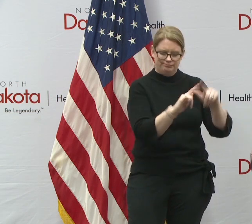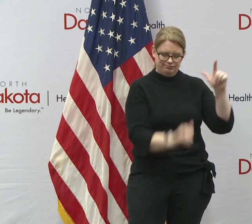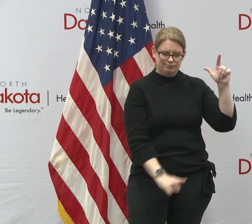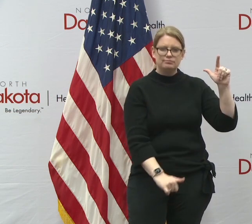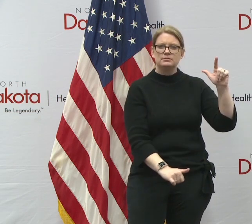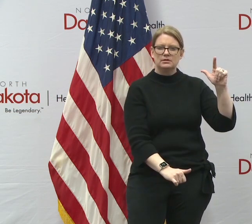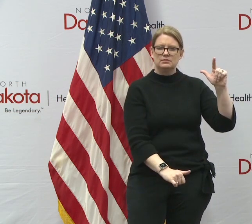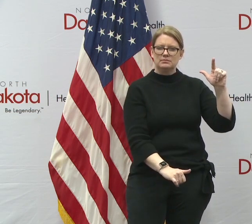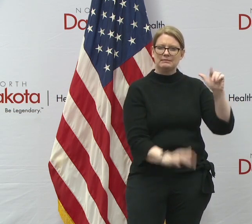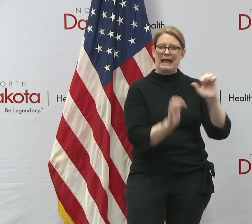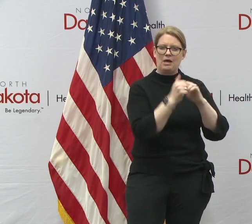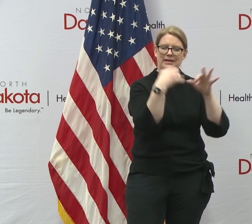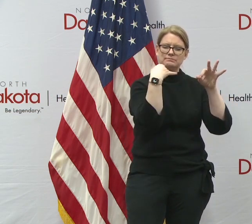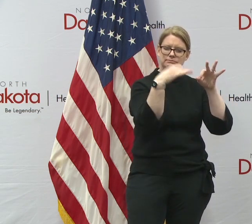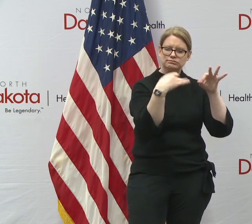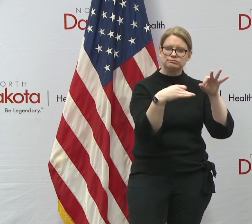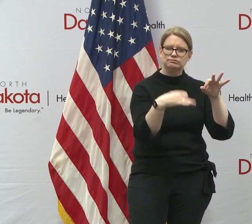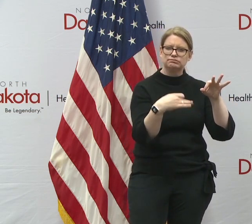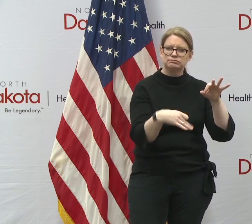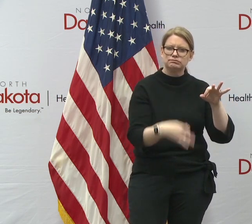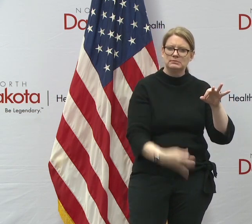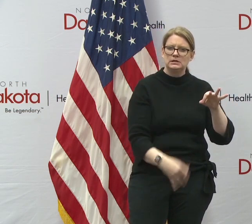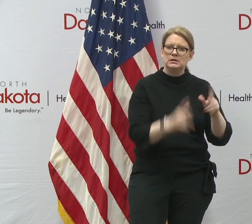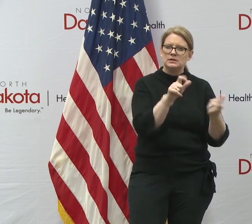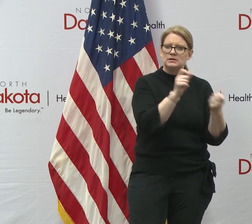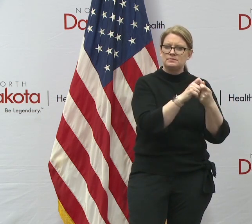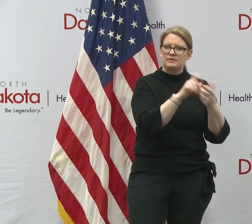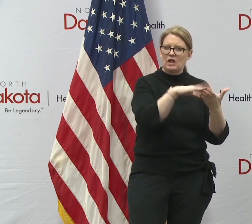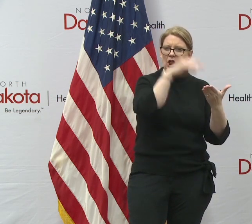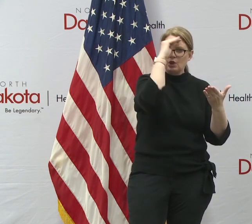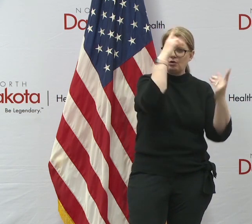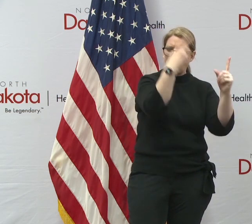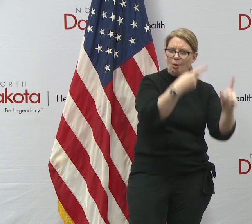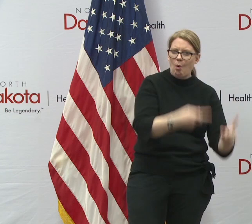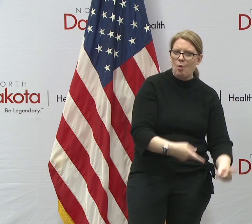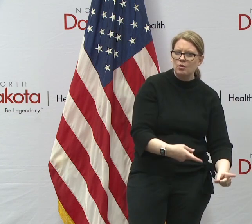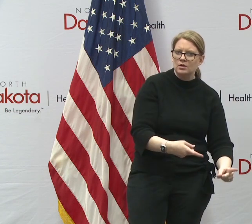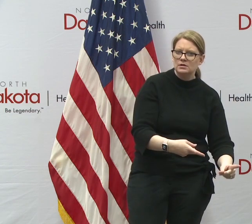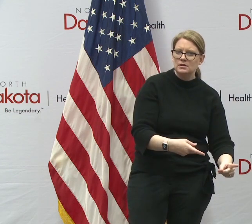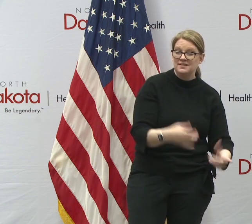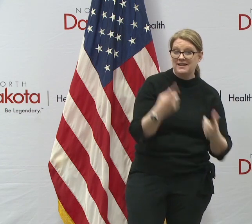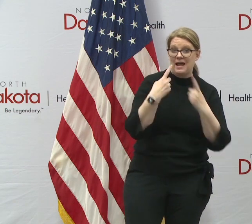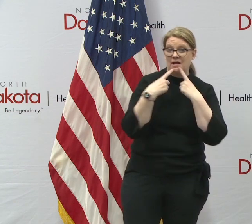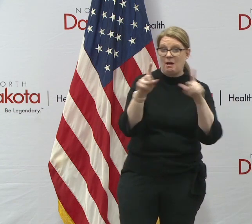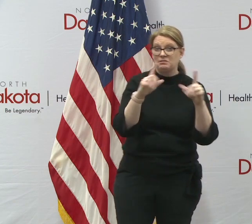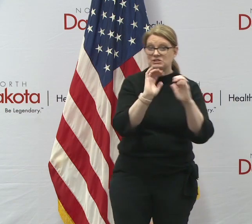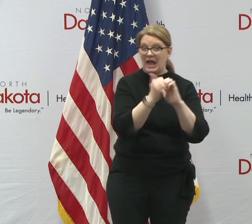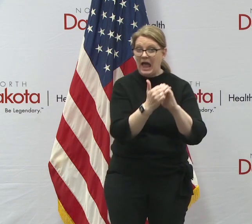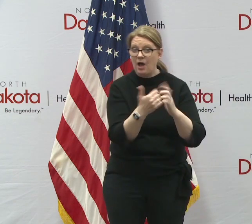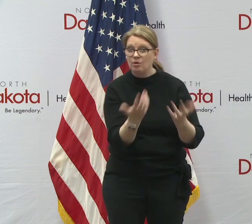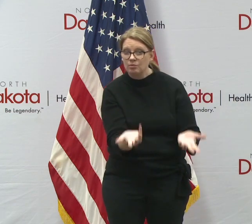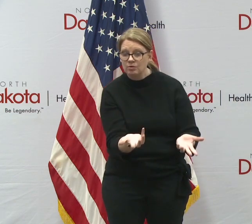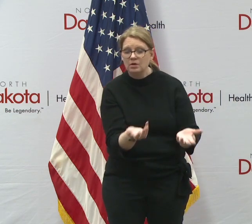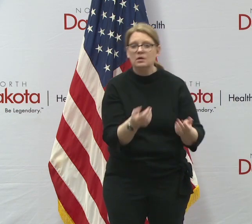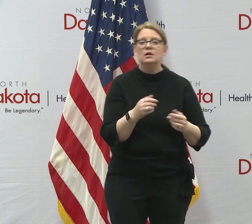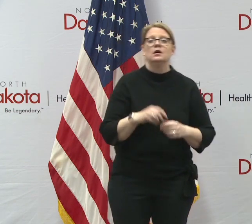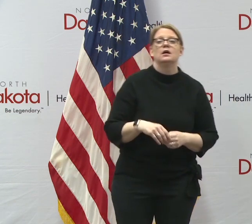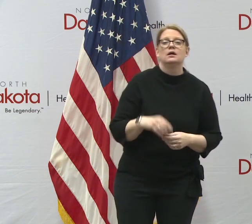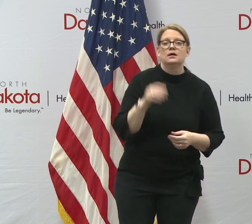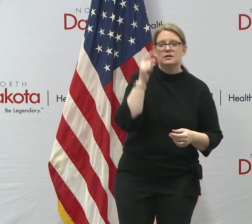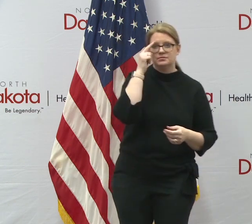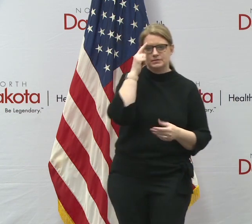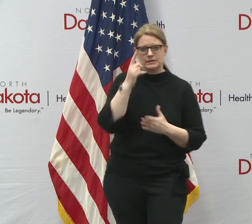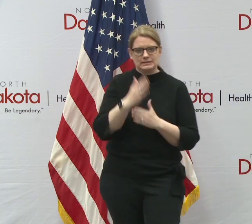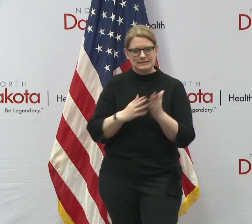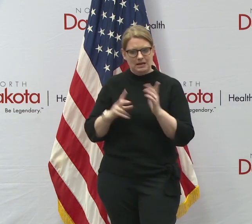flushed out the specific learning goals and objectives, and then how they're going to accomplish those learning goals and objectives. And of course,